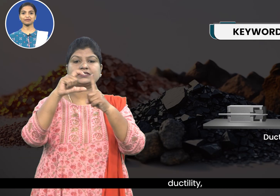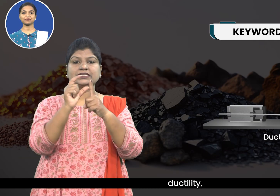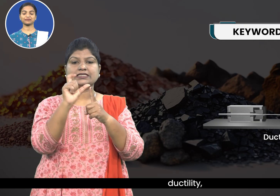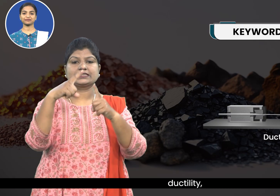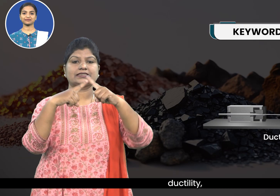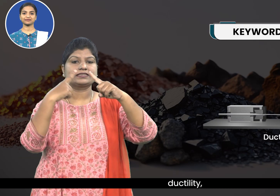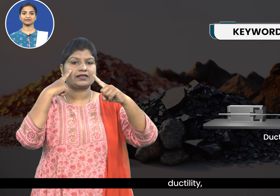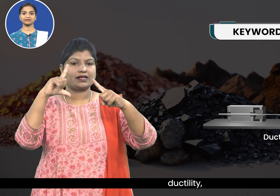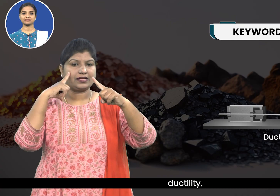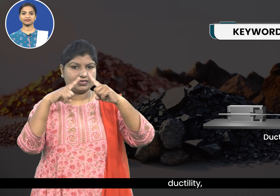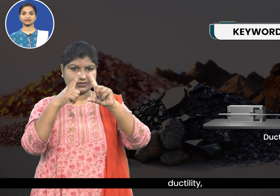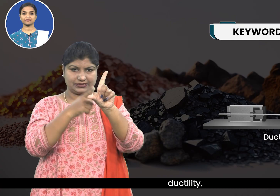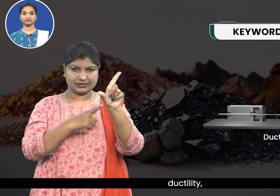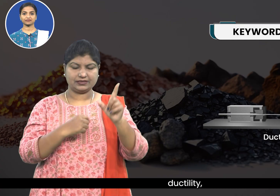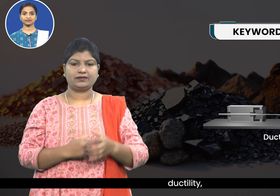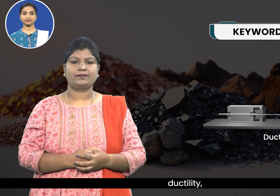ductility,